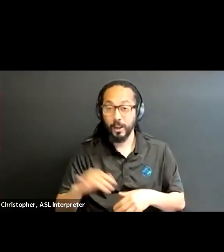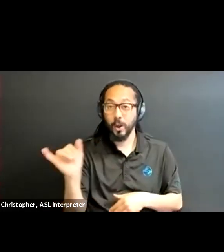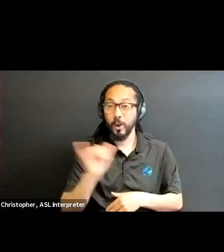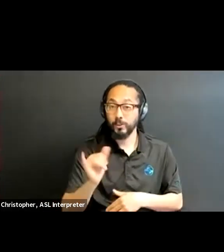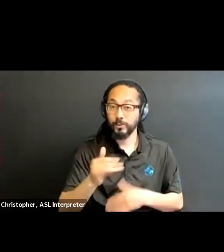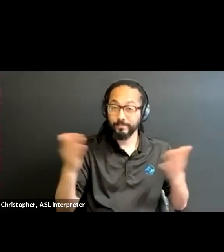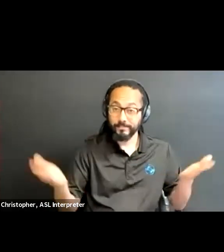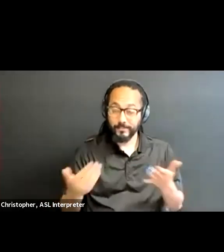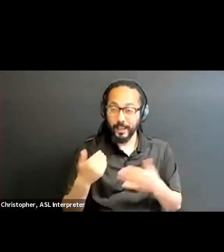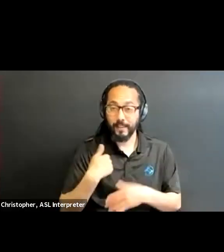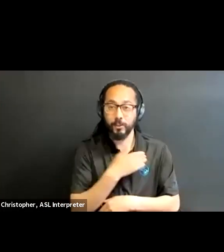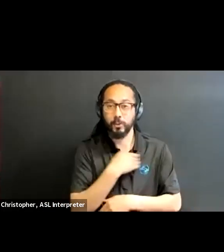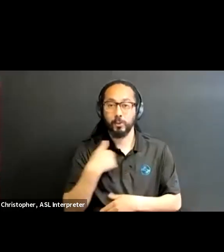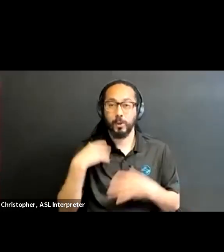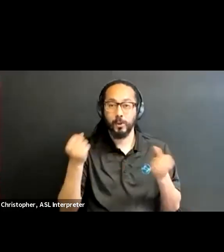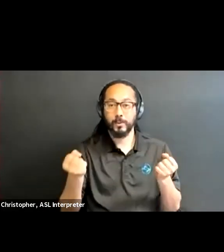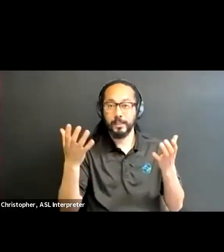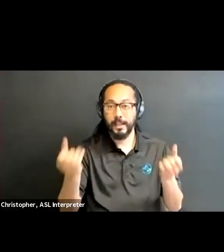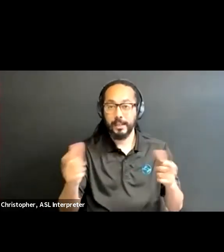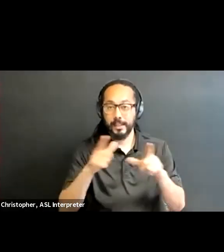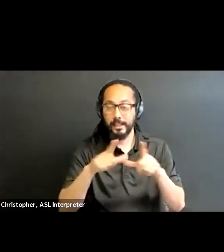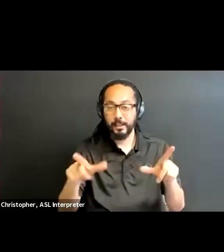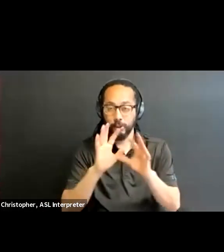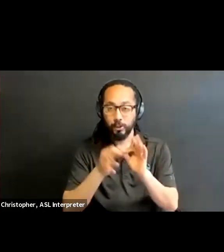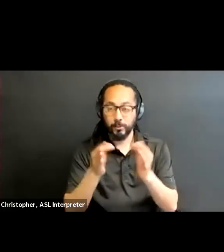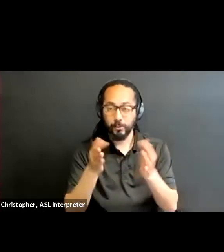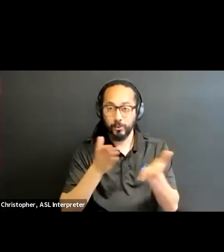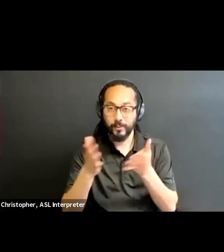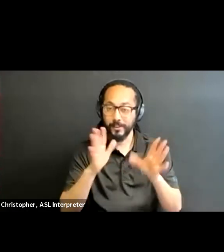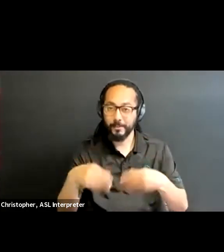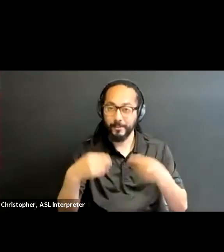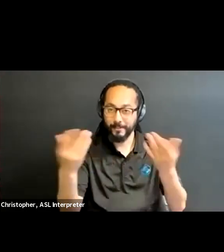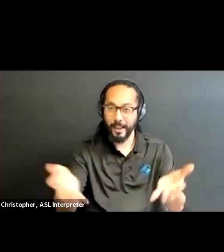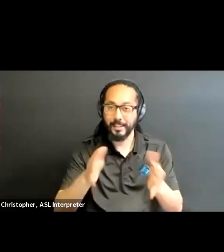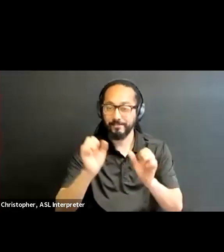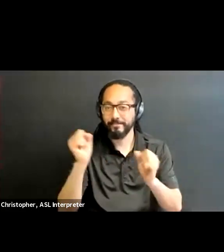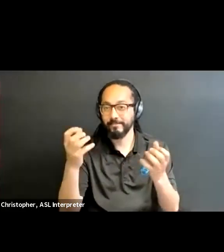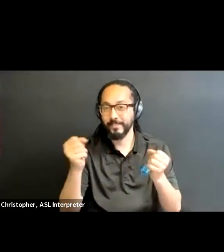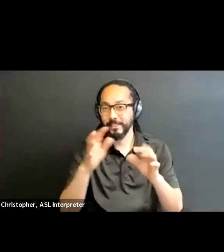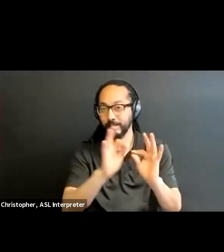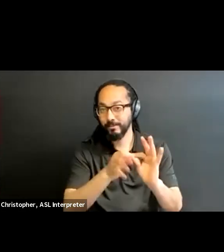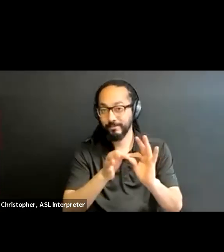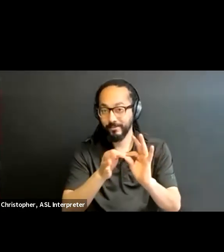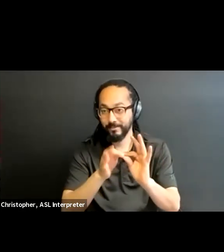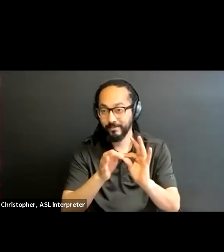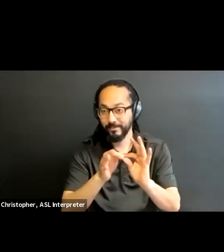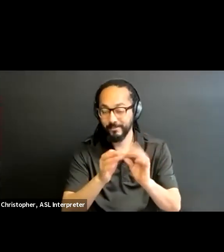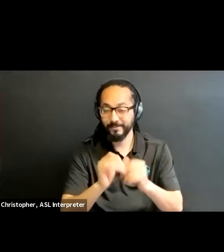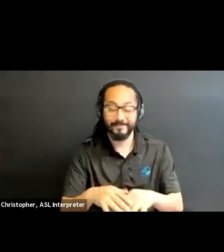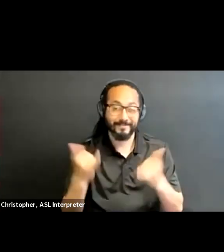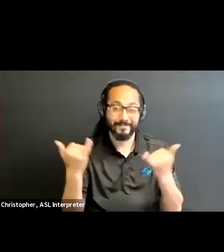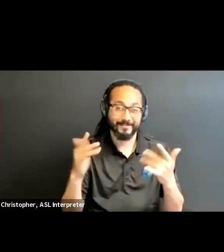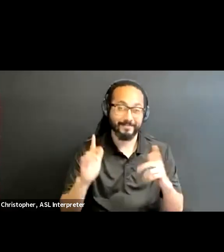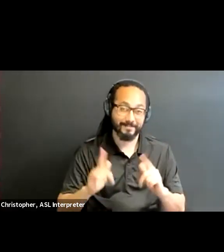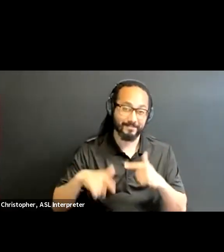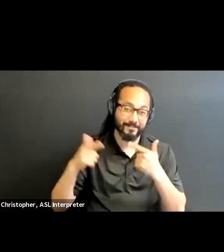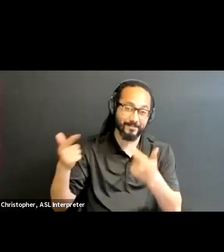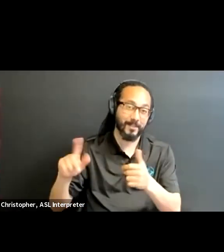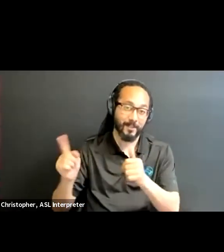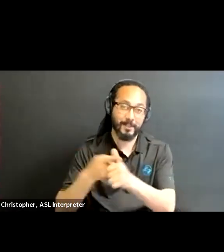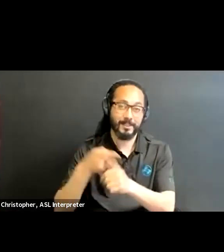Interpreter Service providing interpretation. And with that, I'm going to turn it over to our first